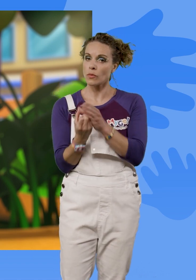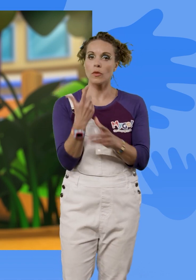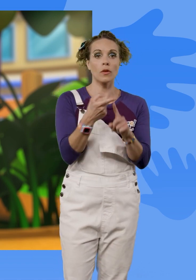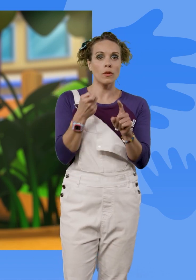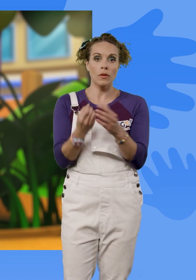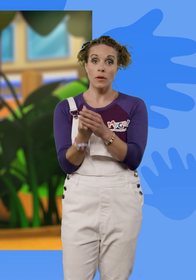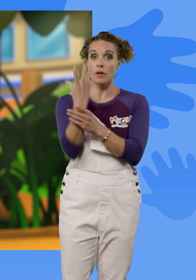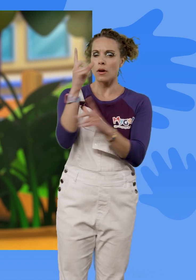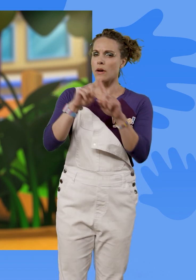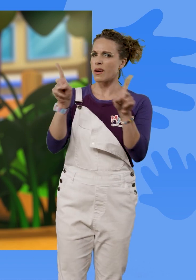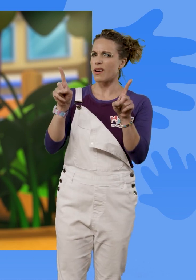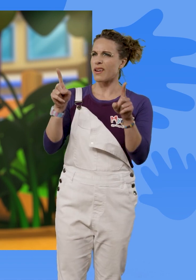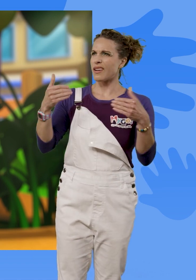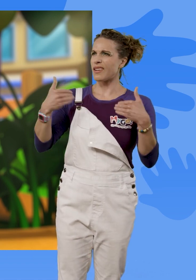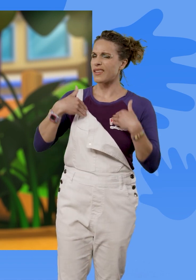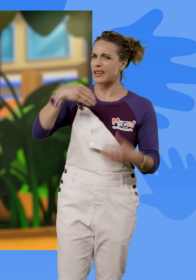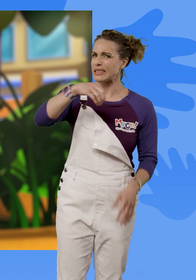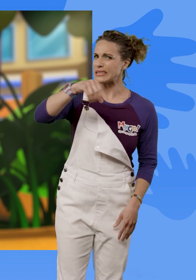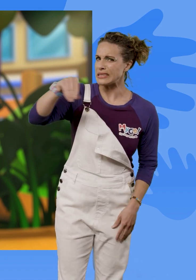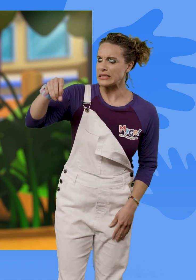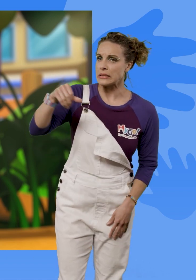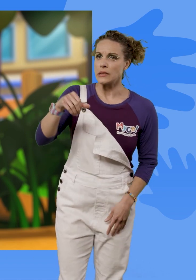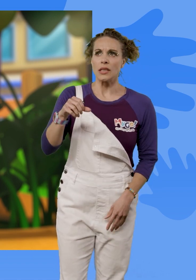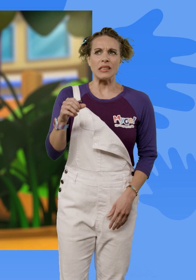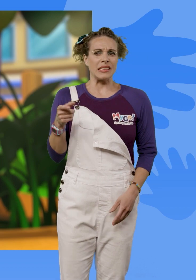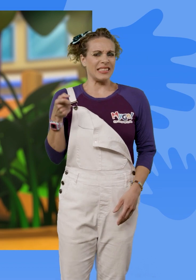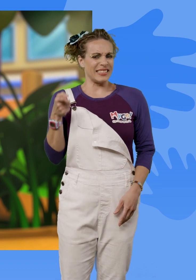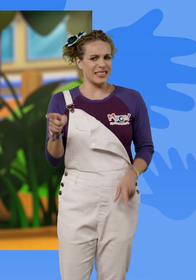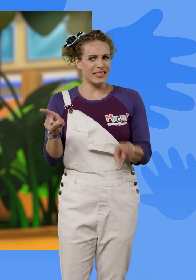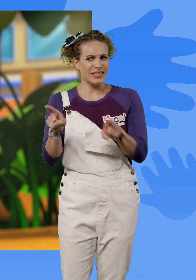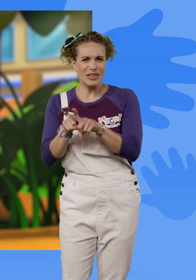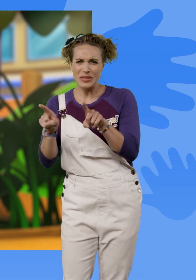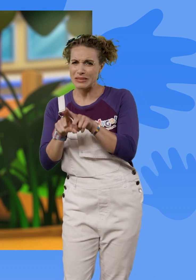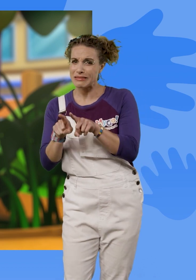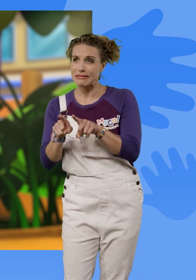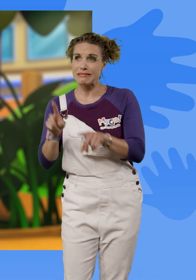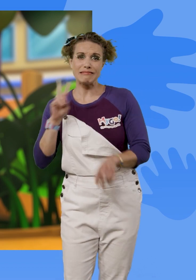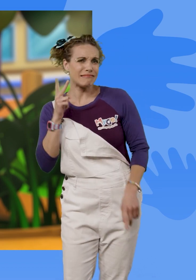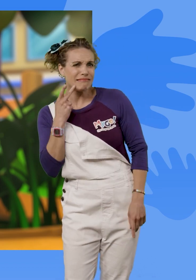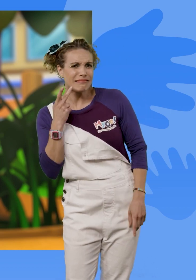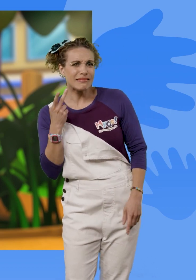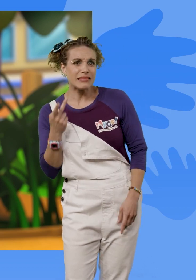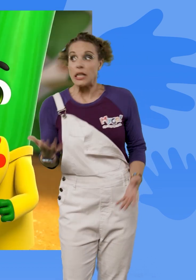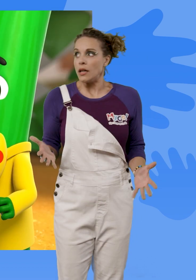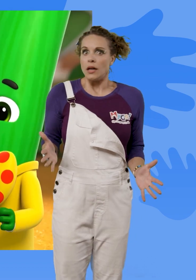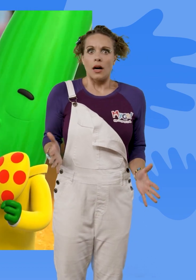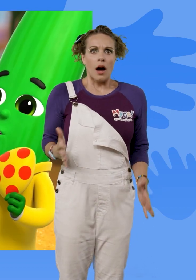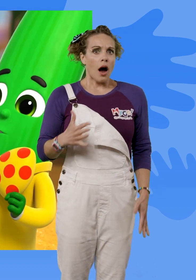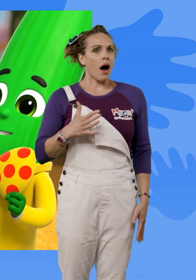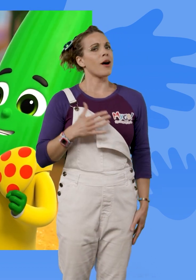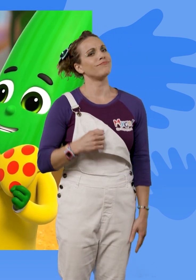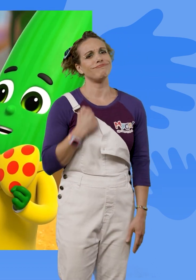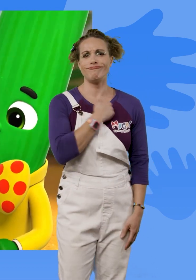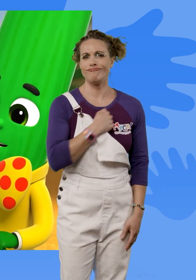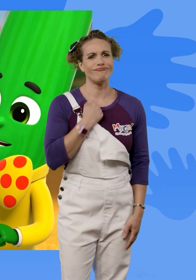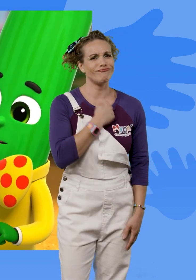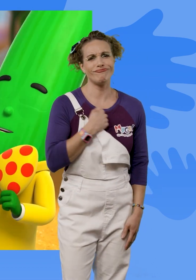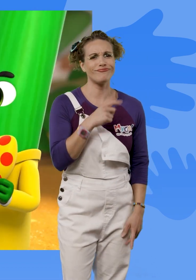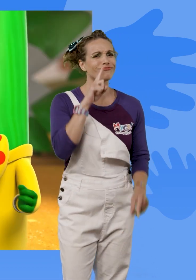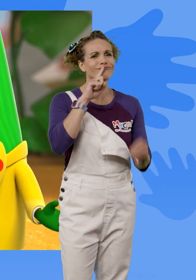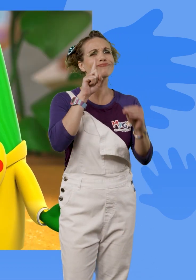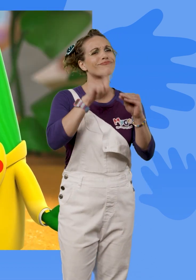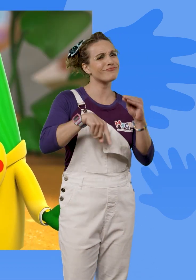grows from a plant, but it has seeds. It's also a vegetable? Oh,